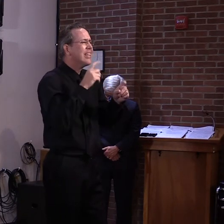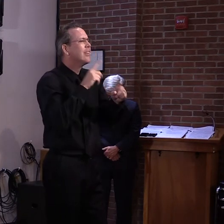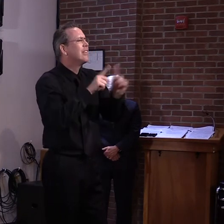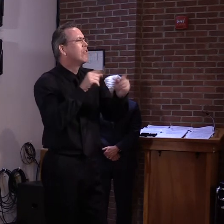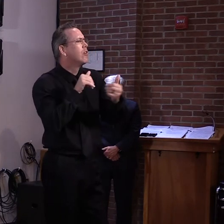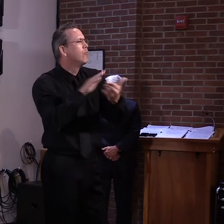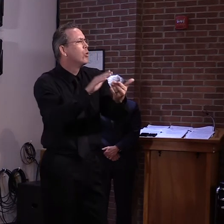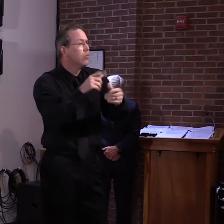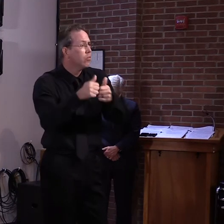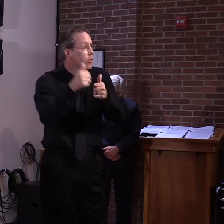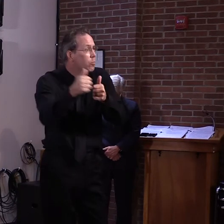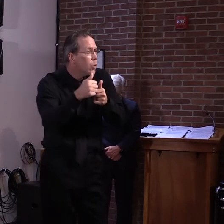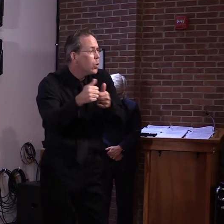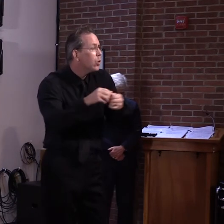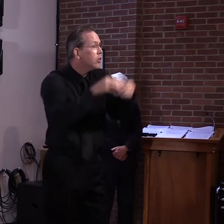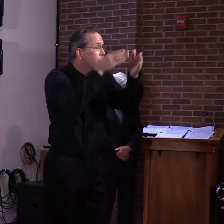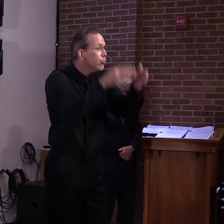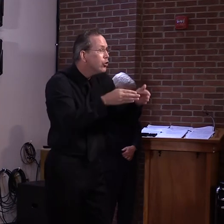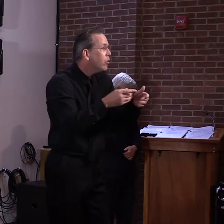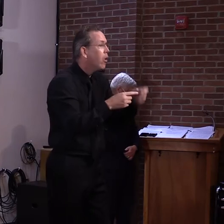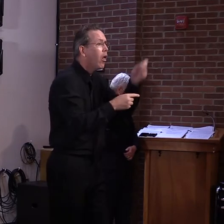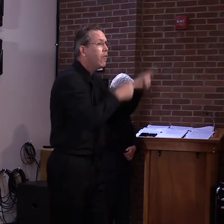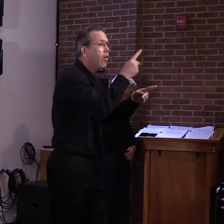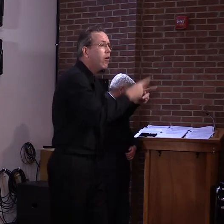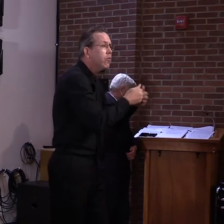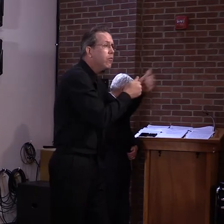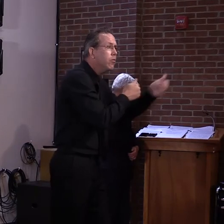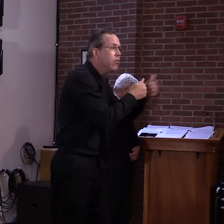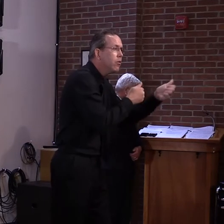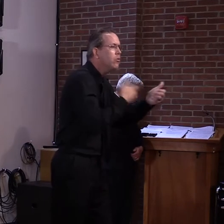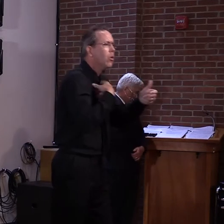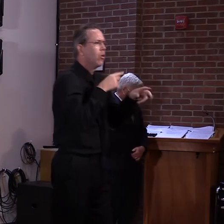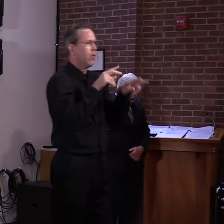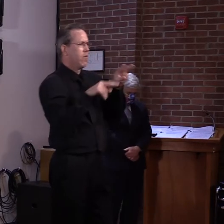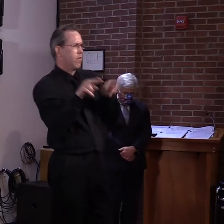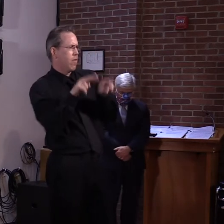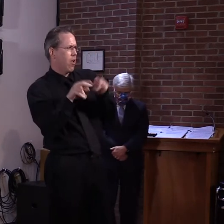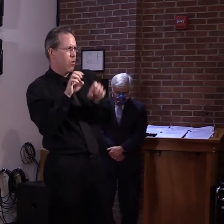but they need to be evaluated based on looking at the impact on student learning.